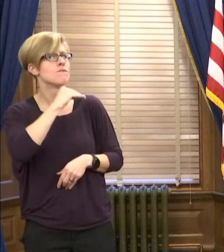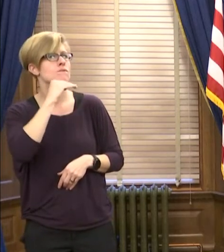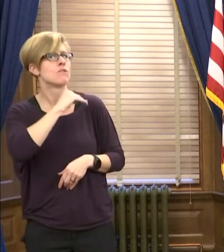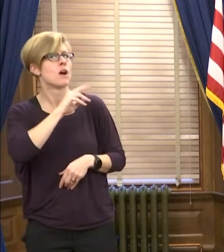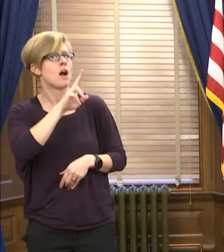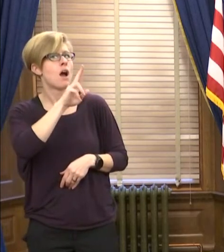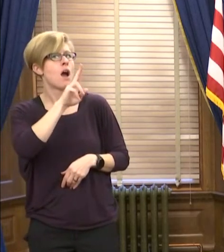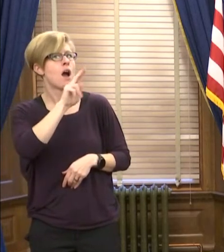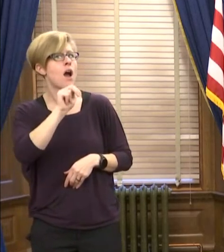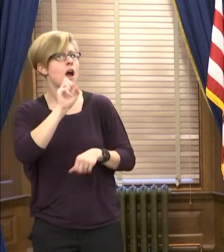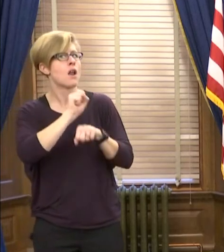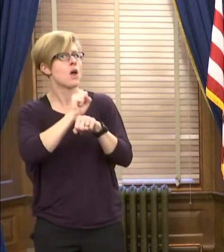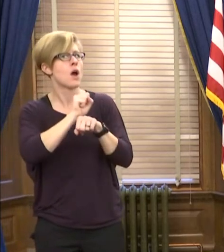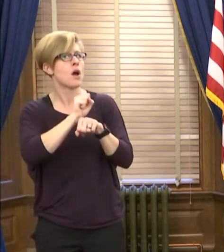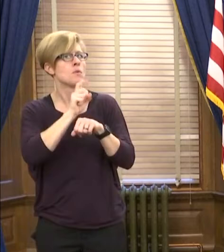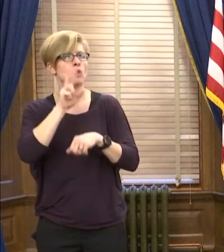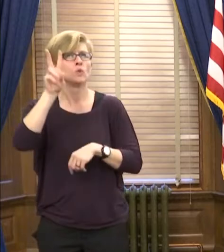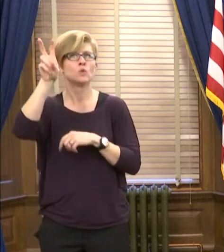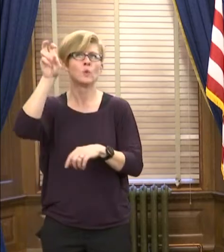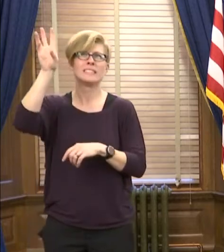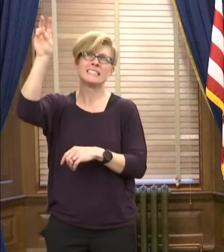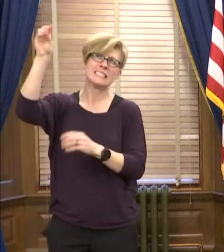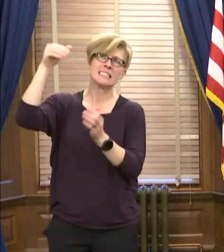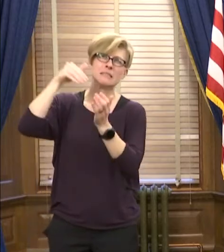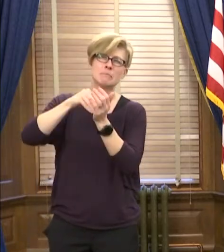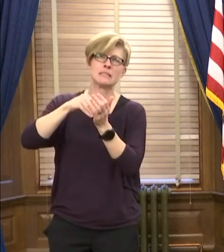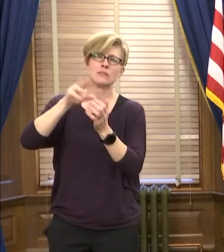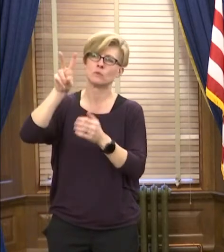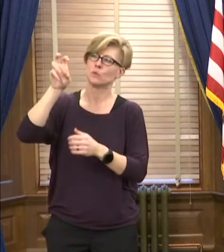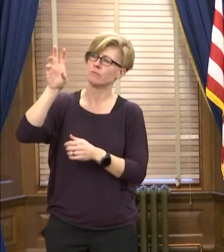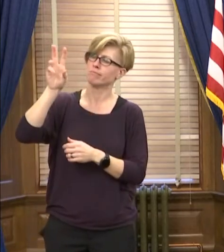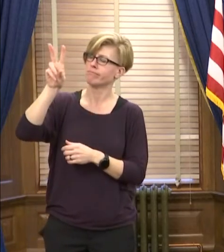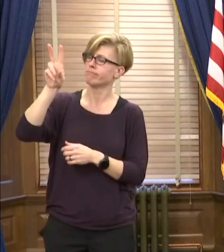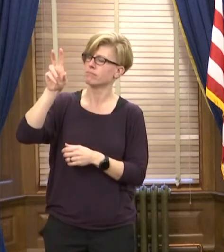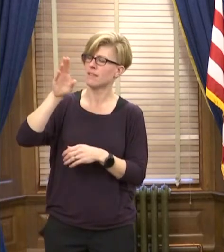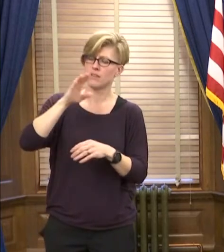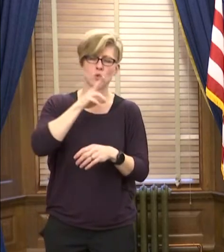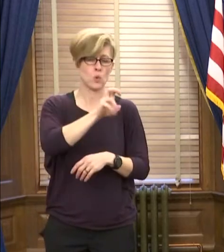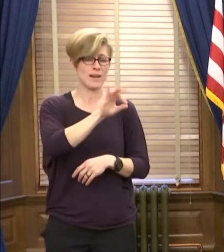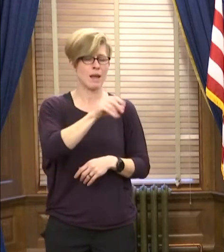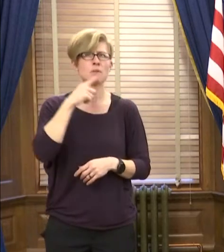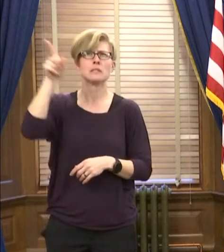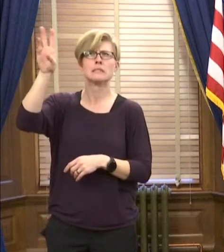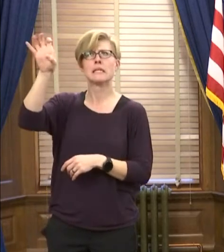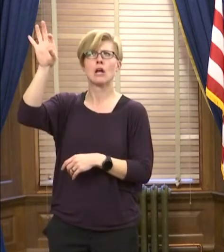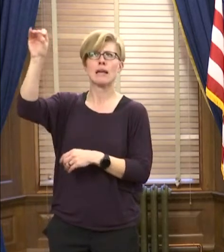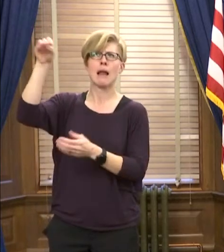billion instead of 290? You know, I realize that there is a, you know,